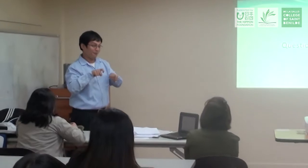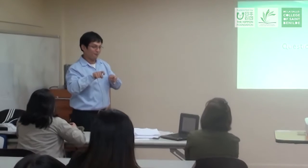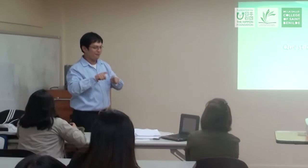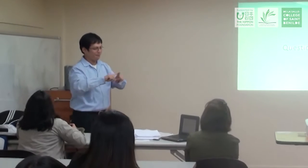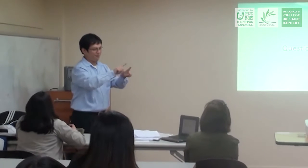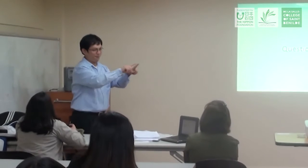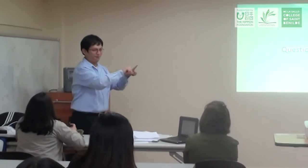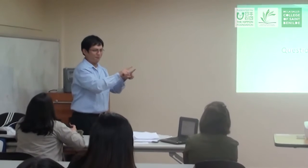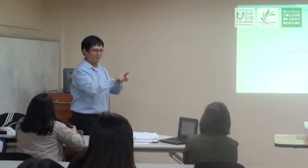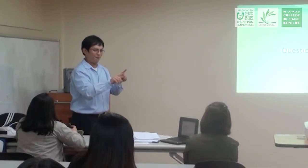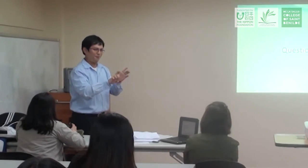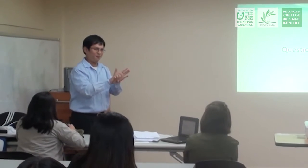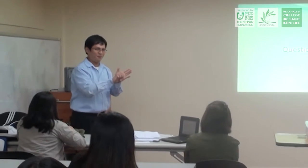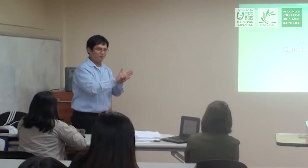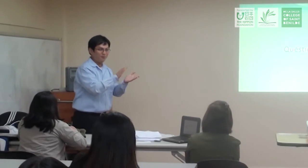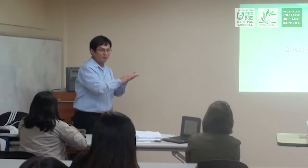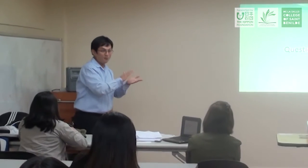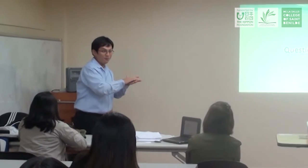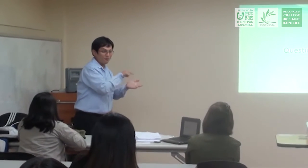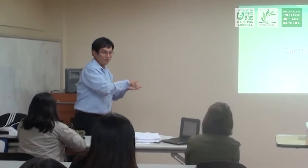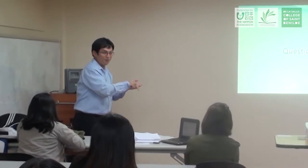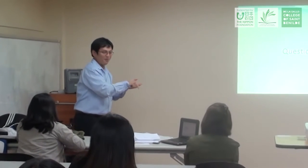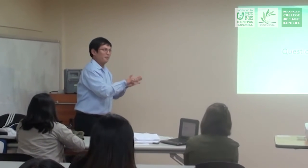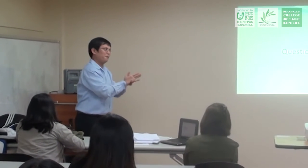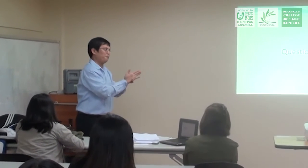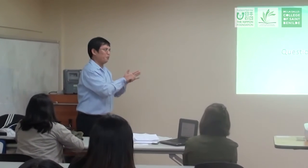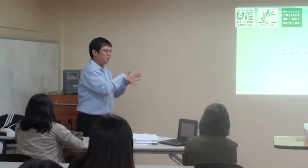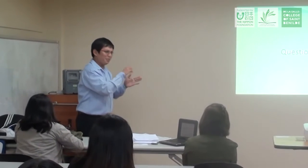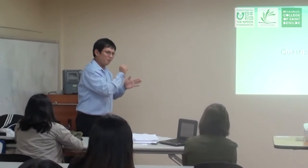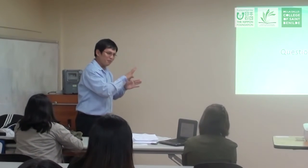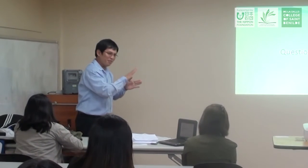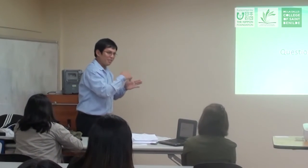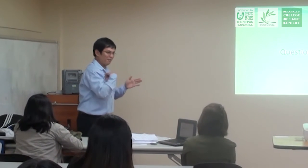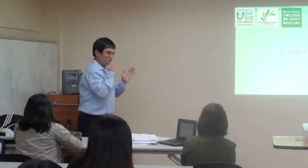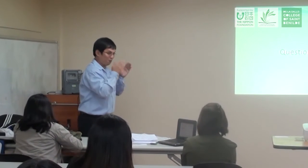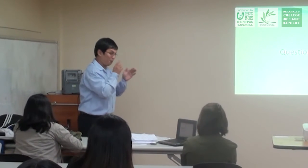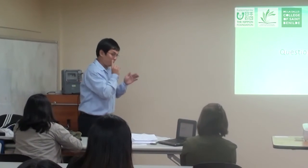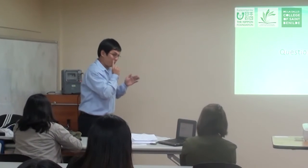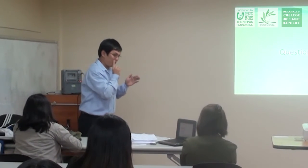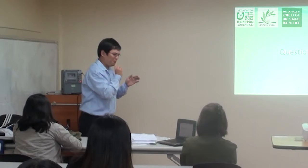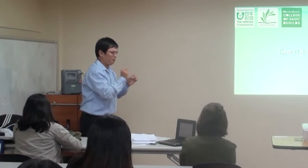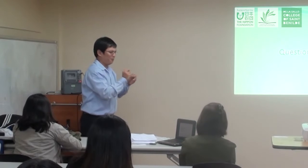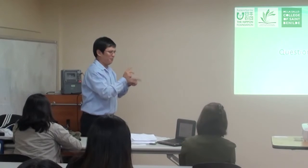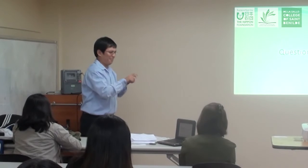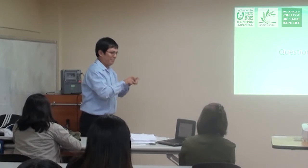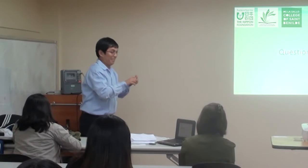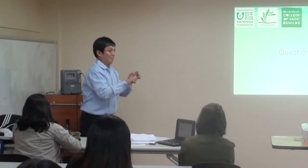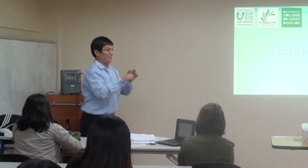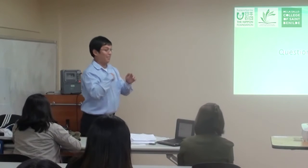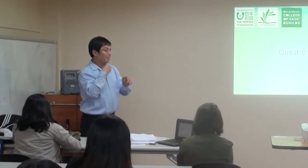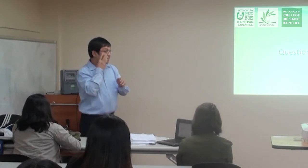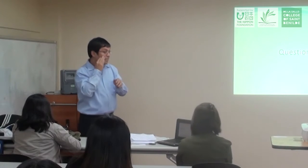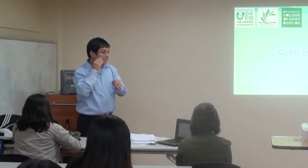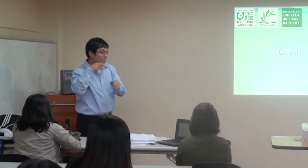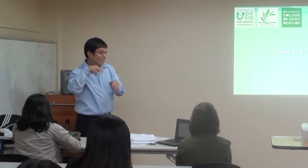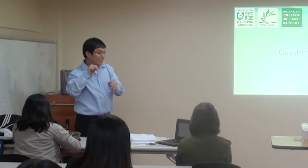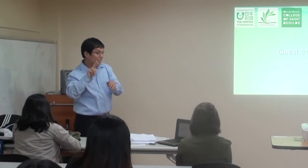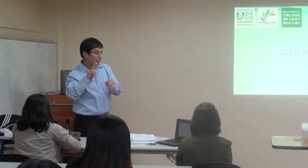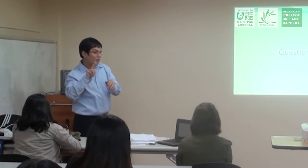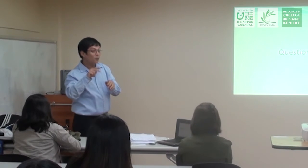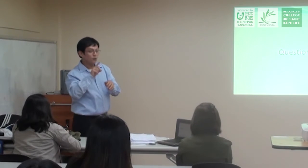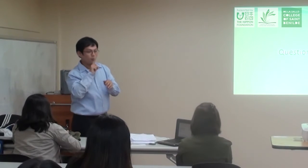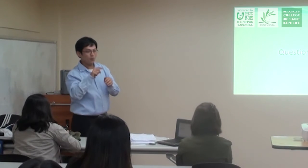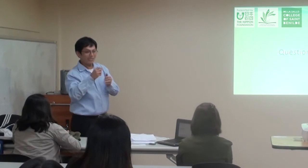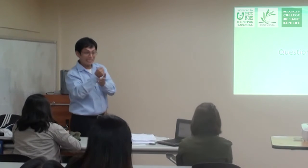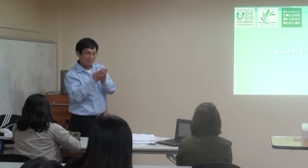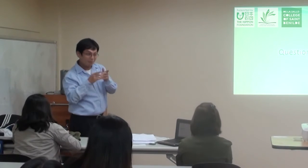So based dun sa experience niya dun sa different tests na he-underwent. So sa CSB, nandiyan yung focus na sa DEF exam.